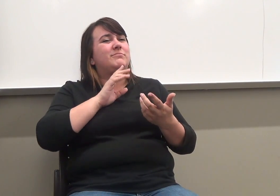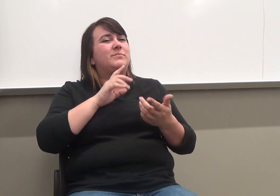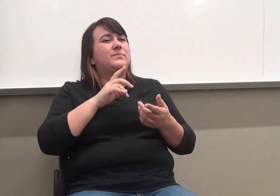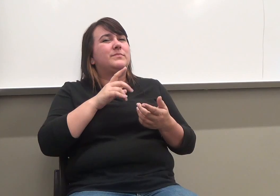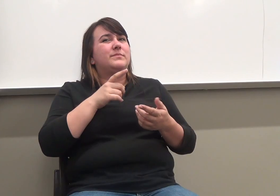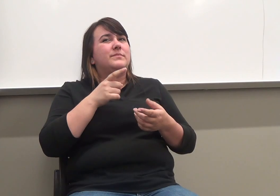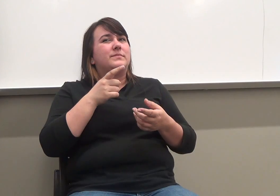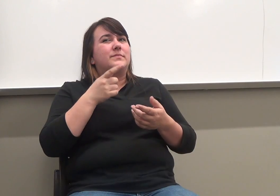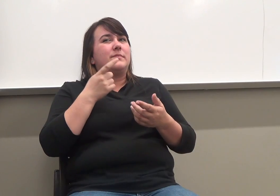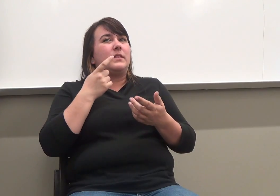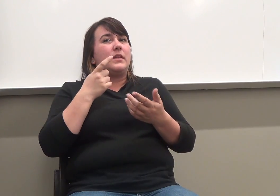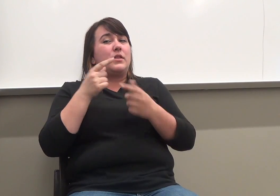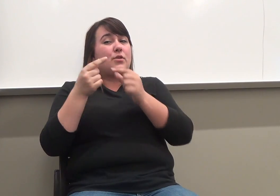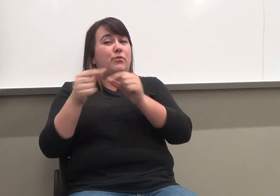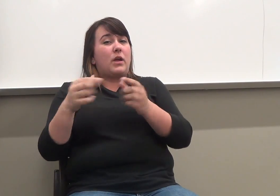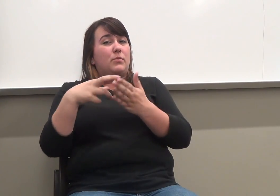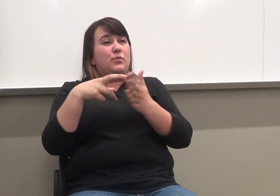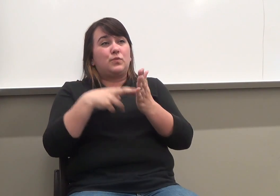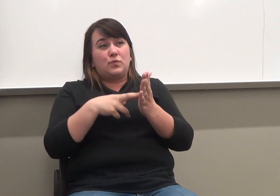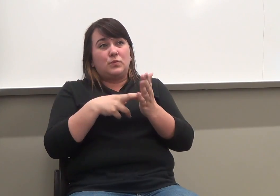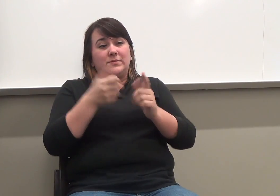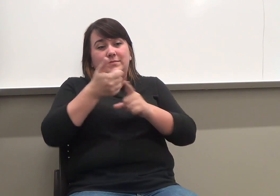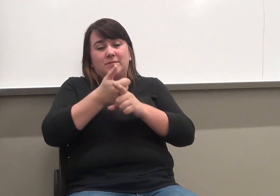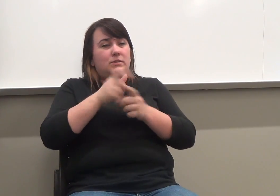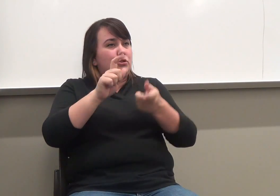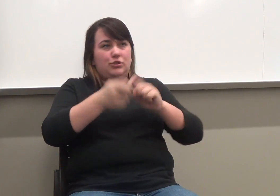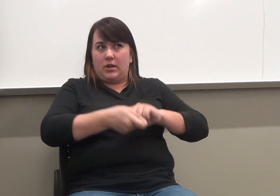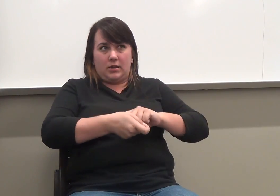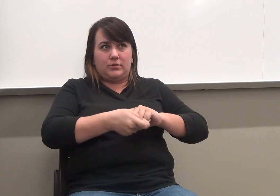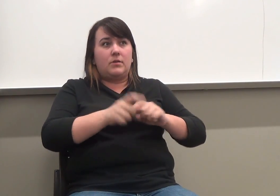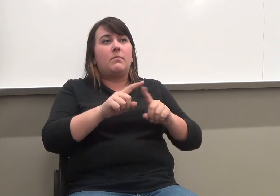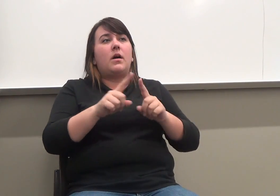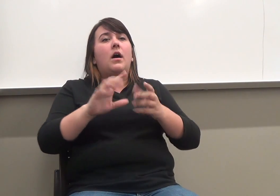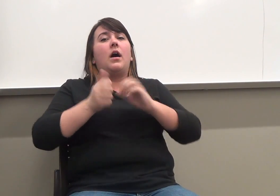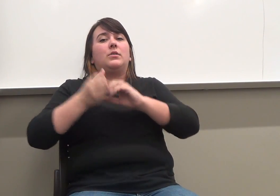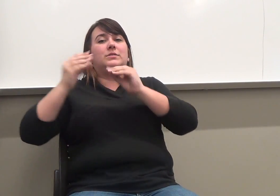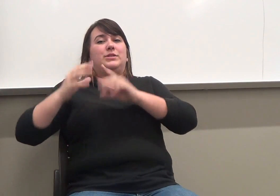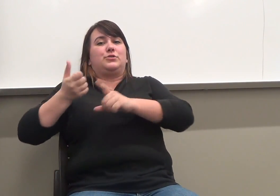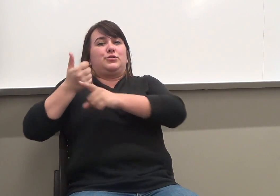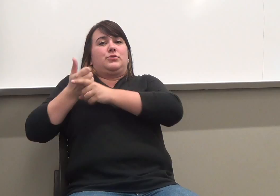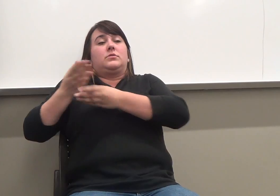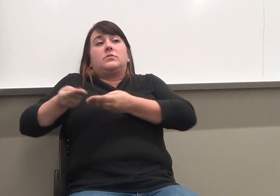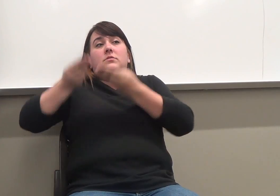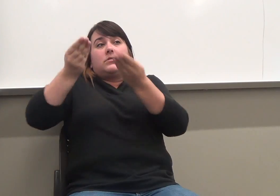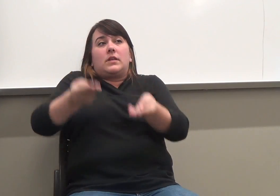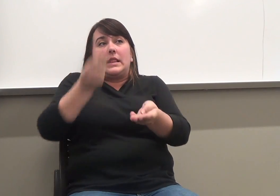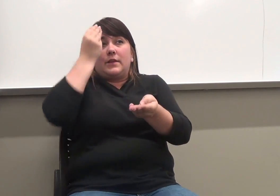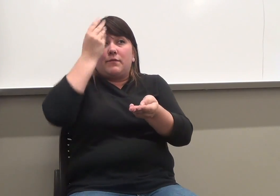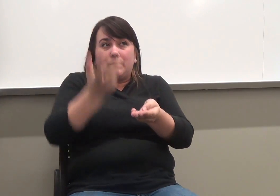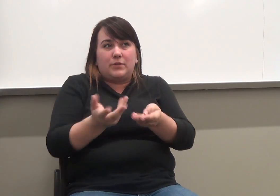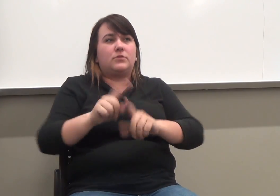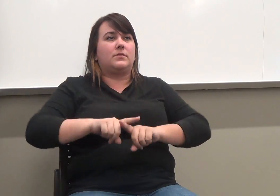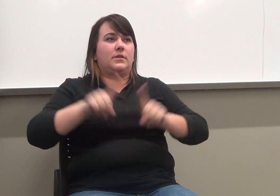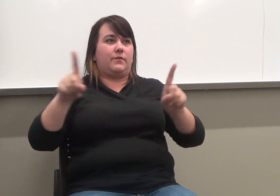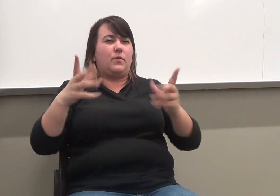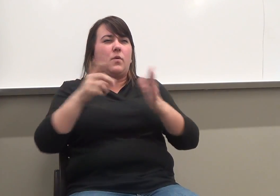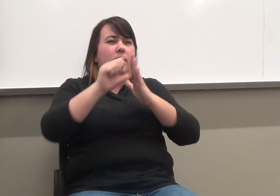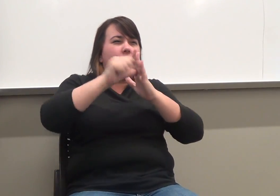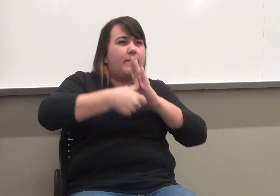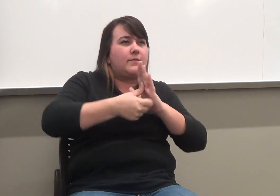the grammar rules don't change, but different teachers have different ways of presenting them and different ways of what they emphasize, and it was hard for